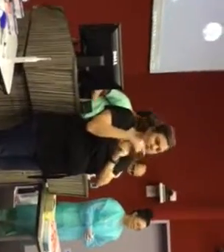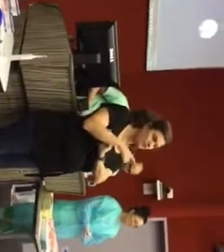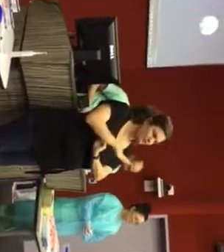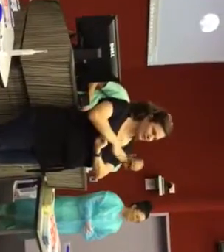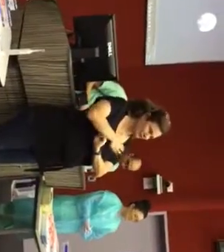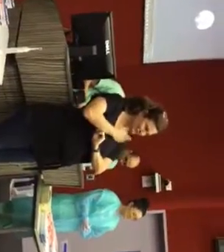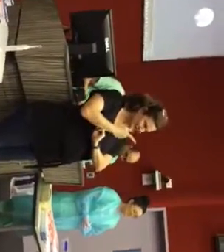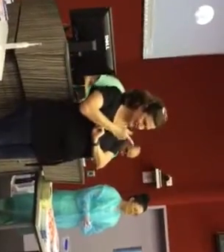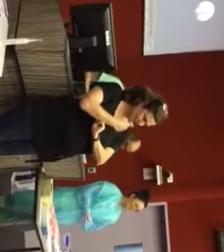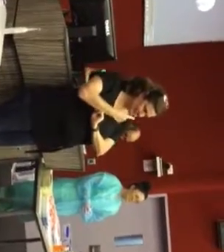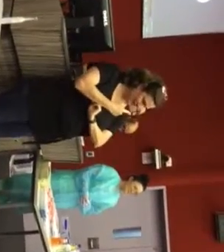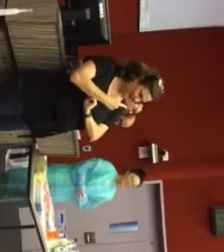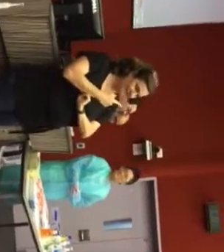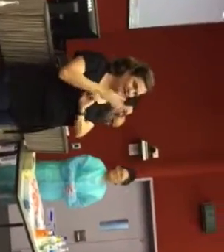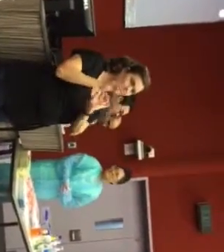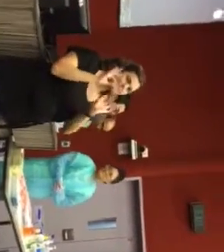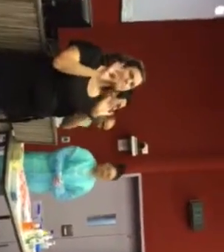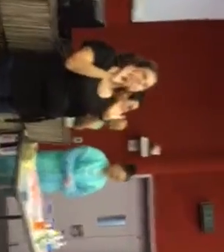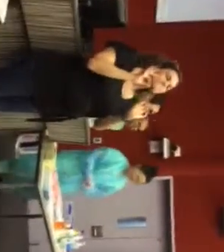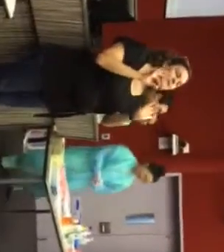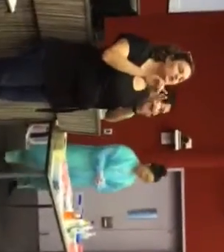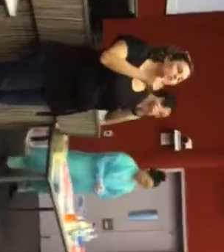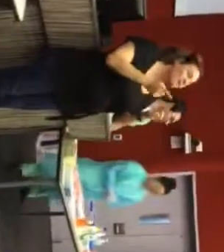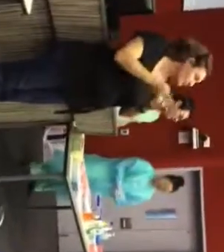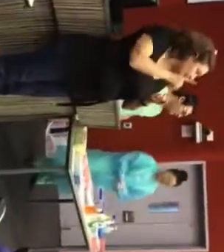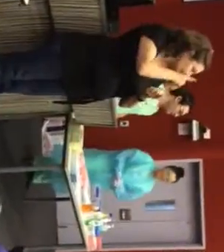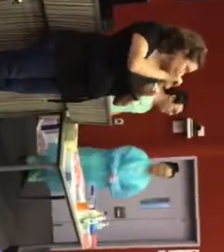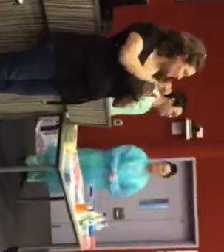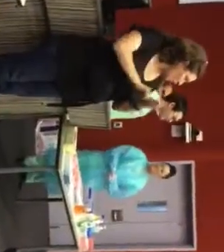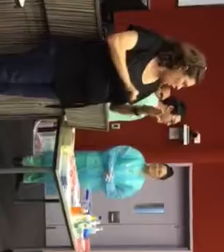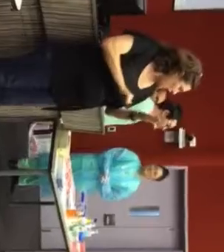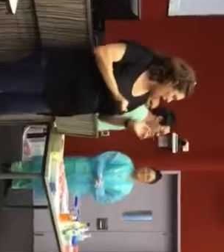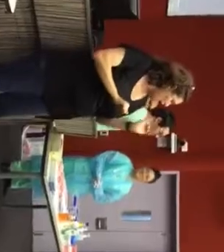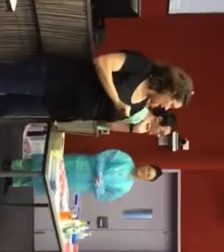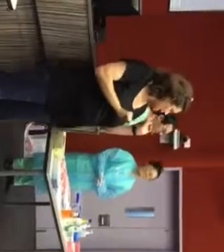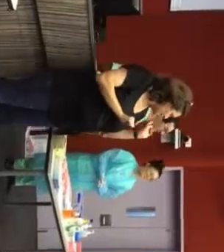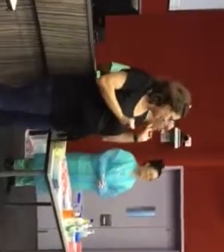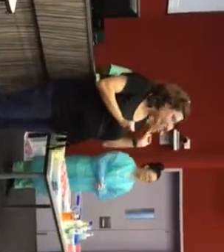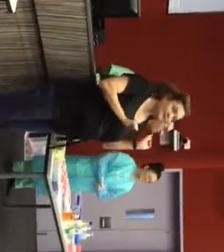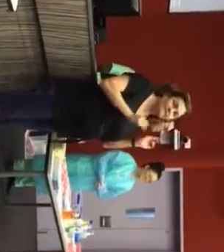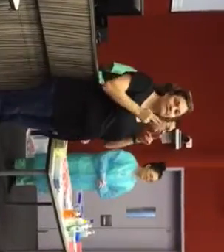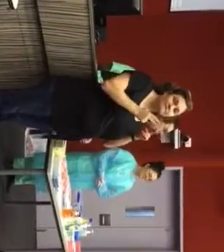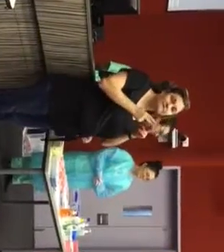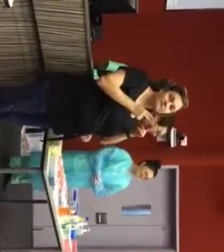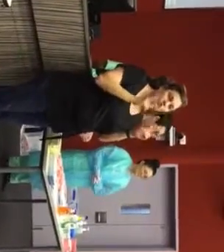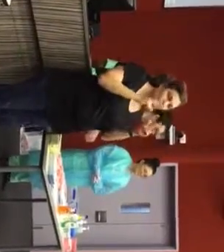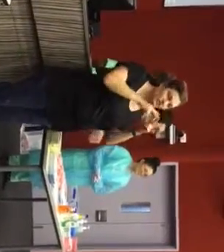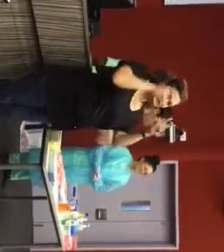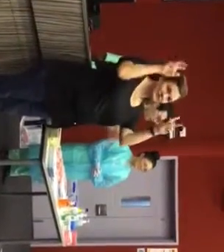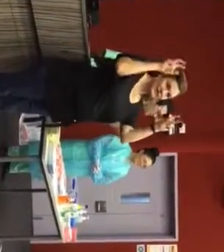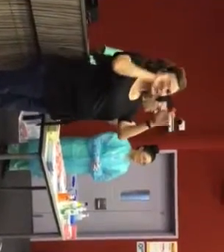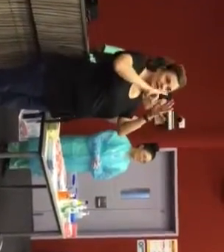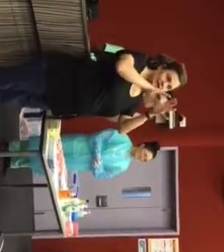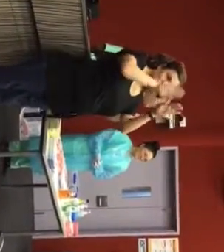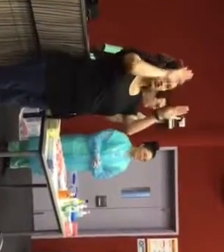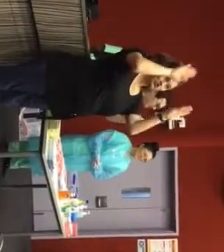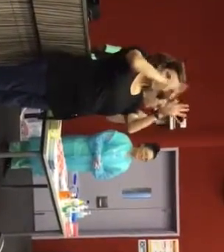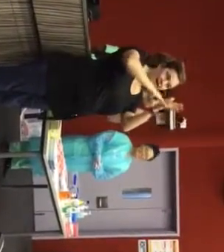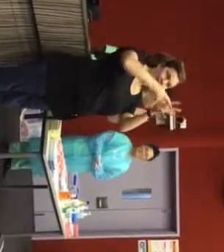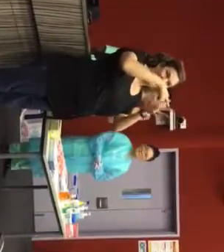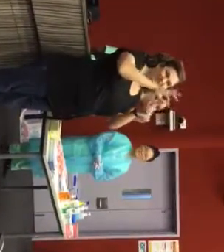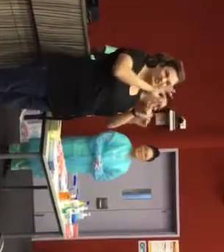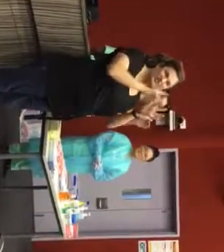this actually. There is a special product that you can procure to help out with the cleaning of bridges, and it is known as super floss. So it's a